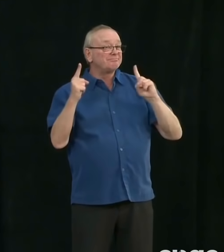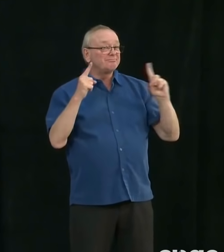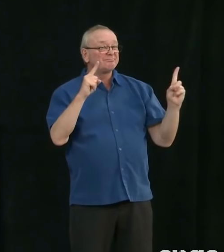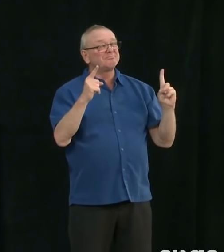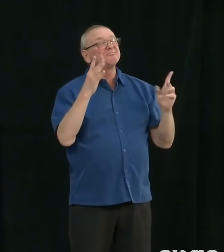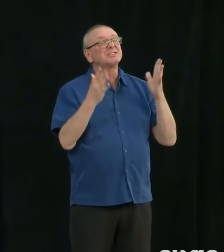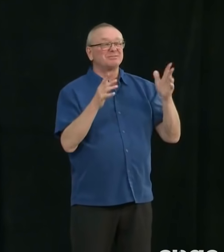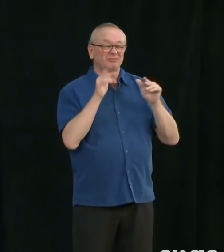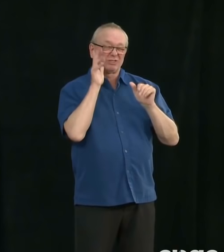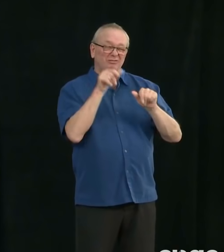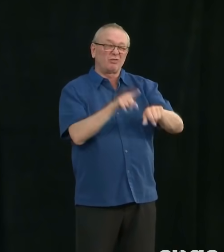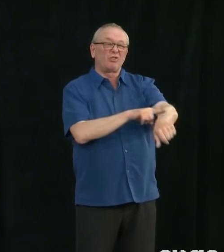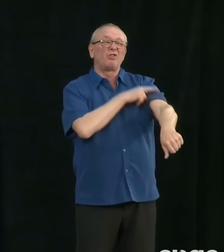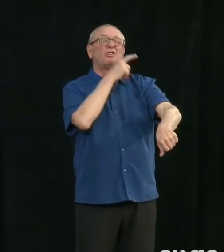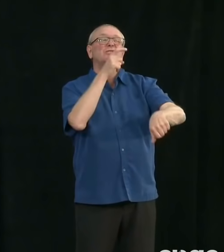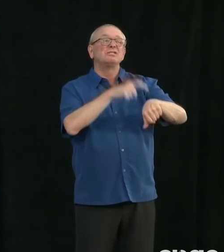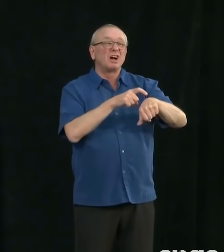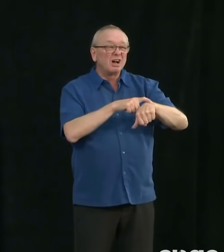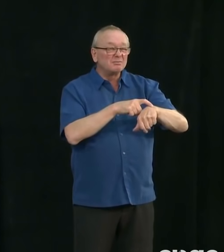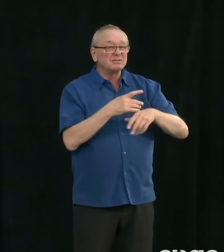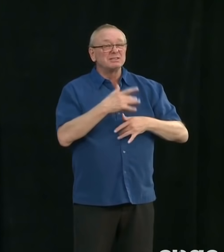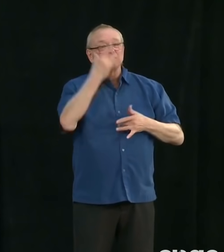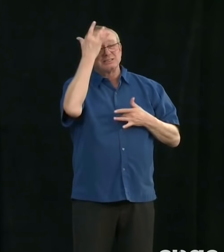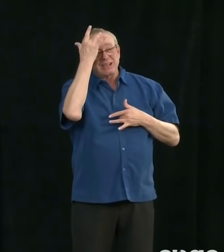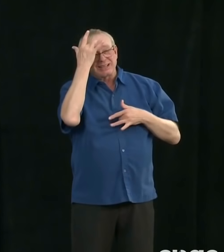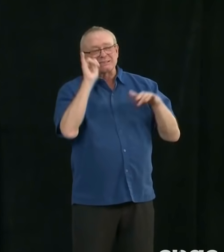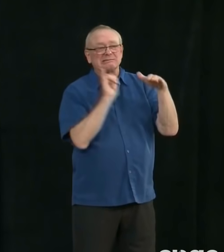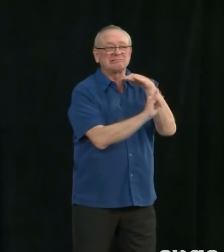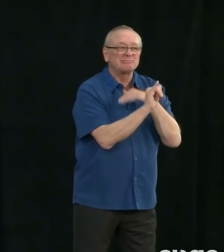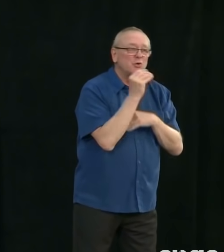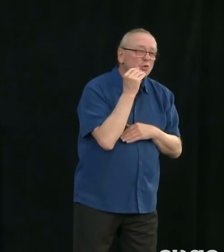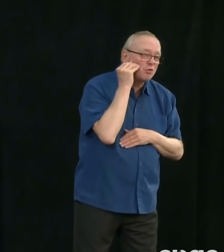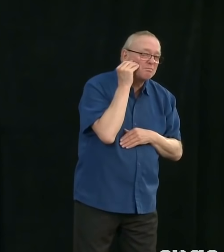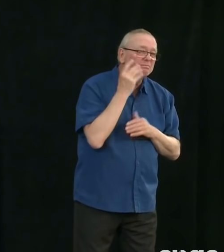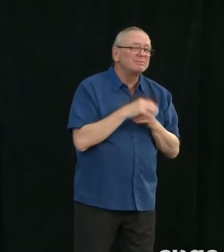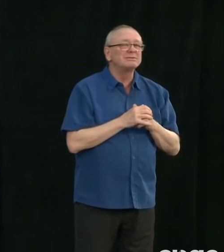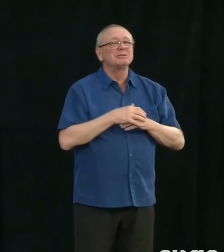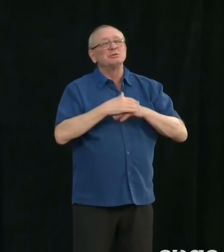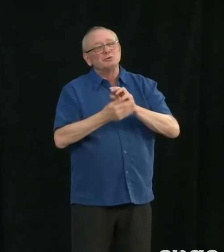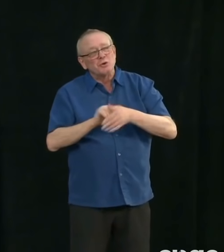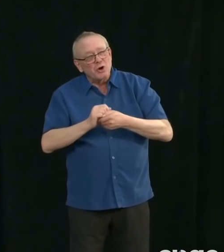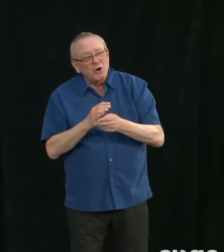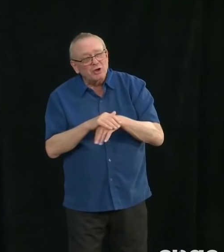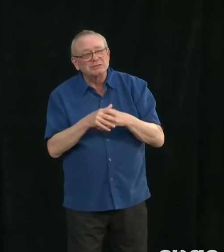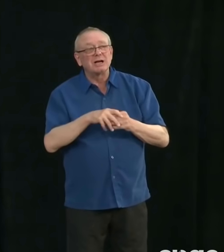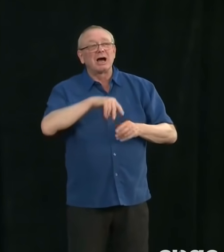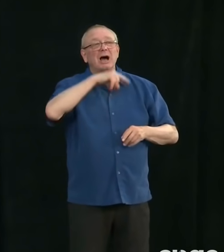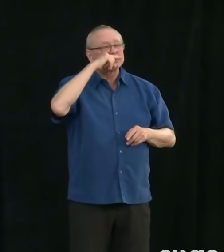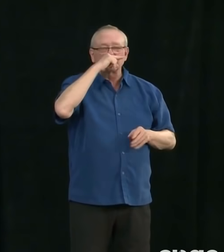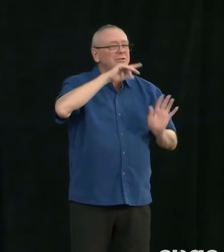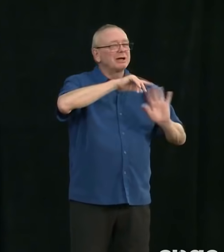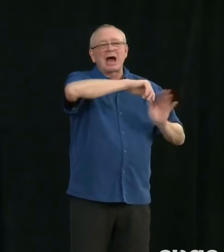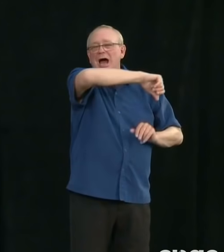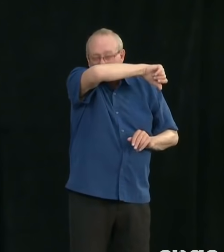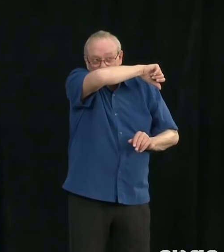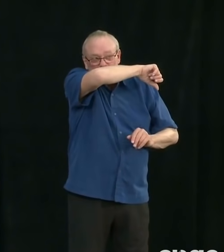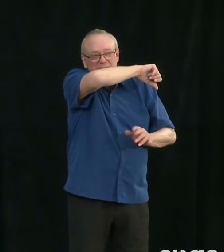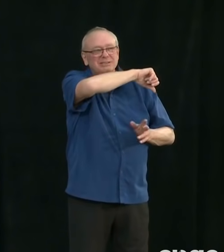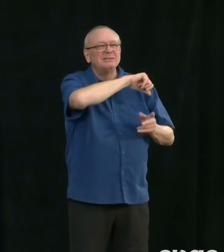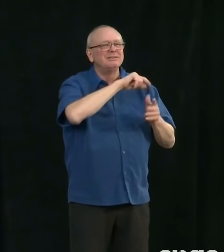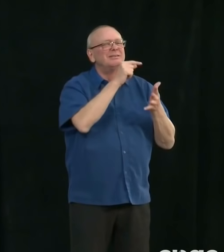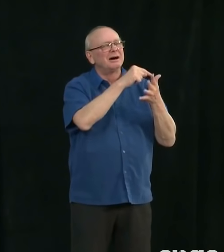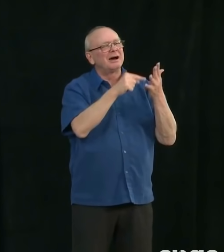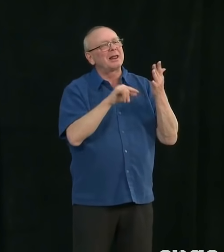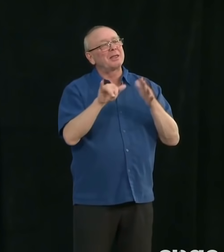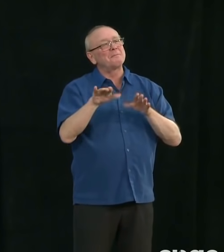and sneezes, washing hands, and those are the things that will help us prevent a steep rise and second wave.